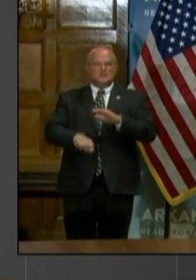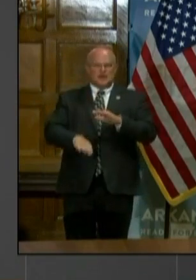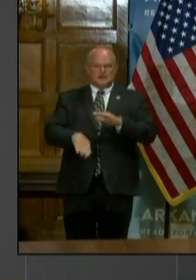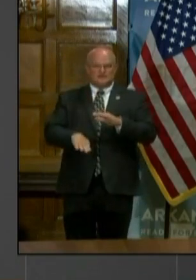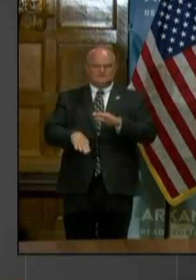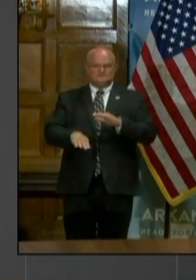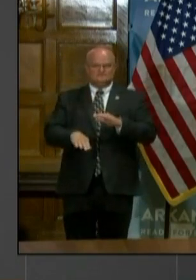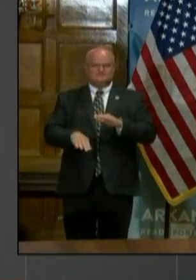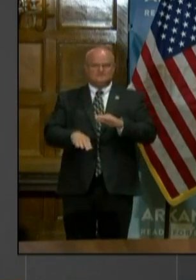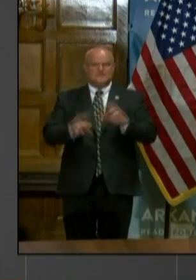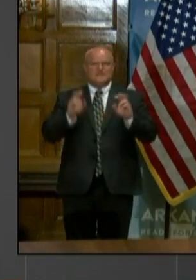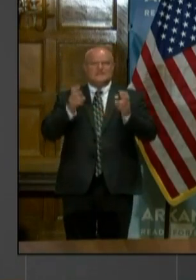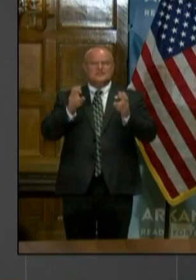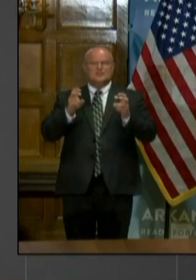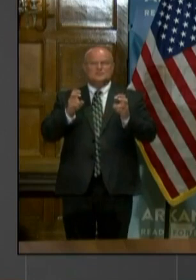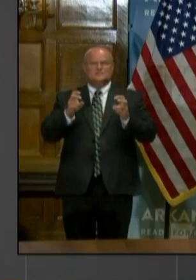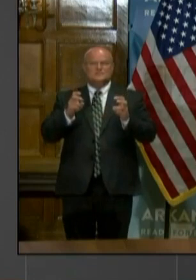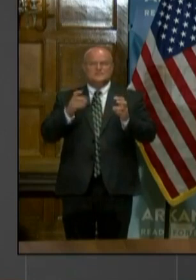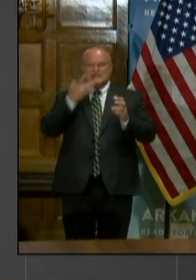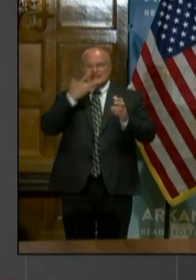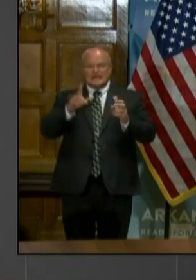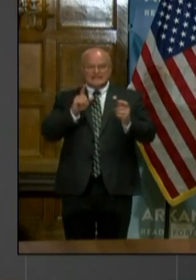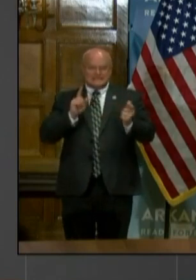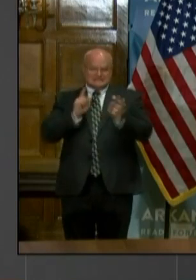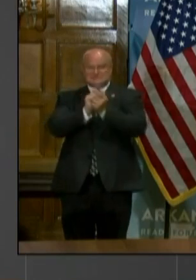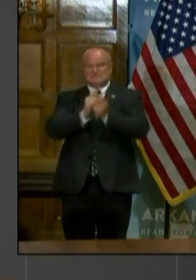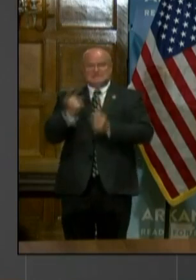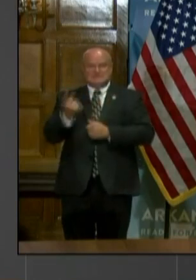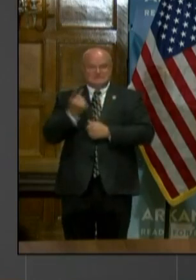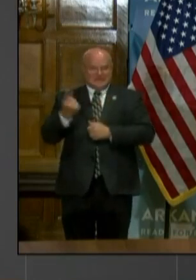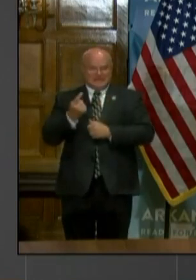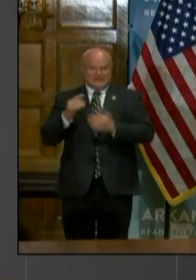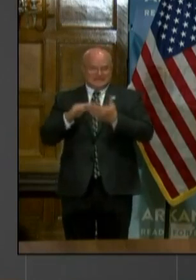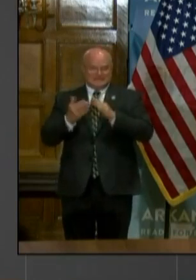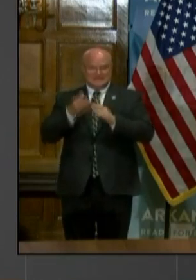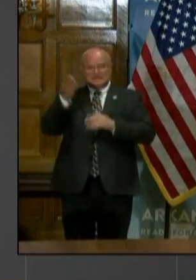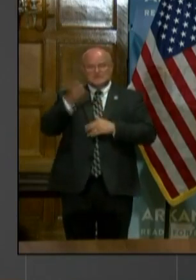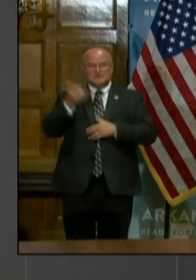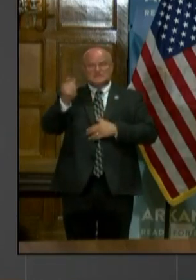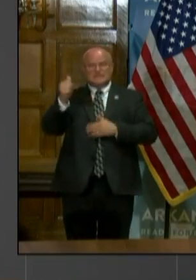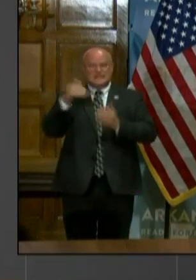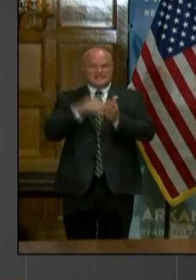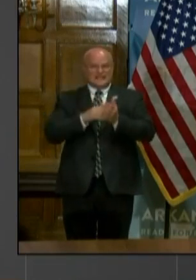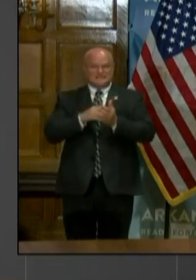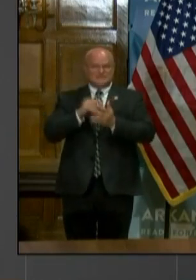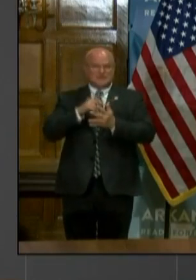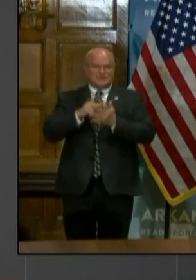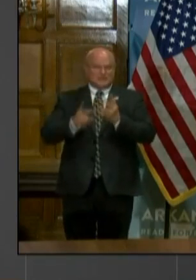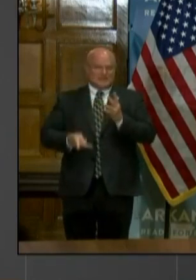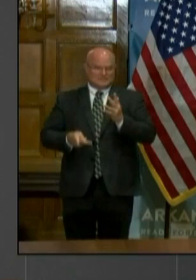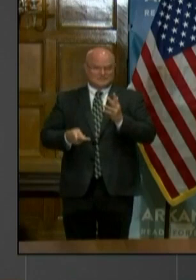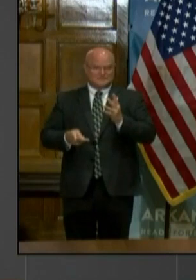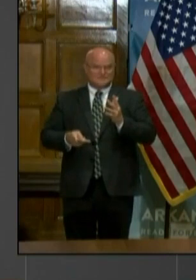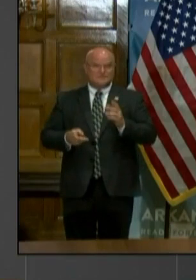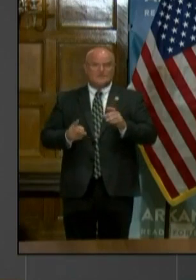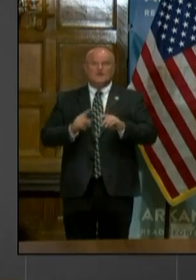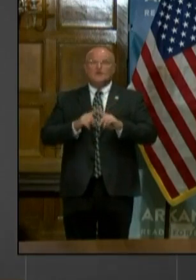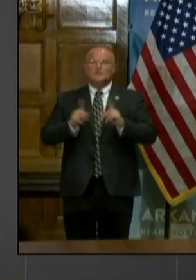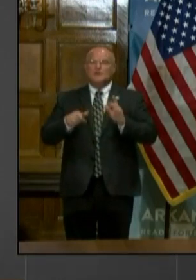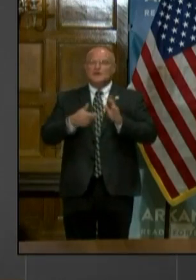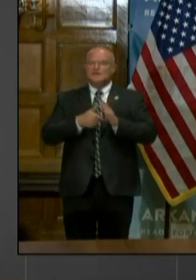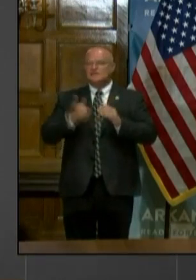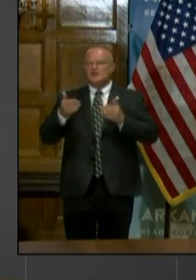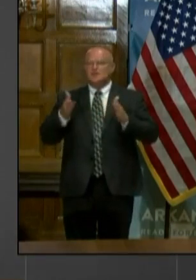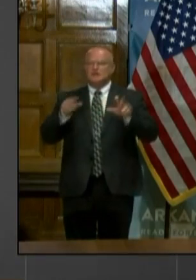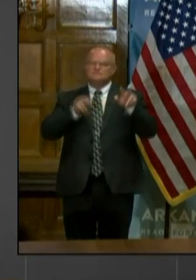bottom in terms of active cases in the community per 10,000 population. But these are other